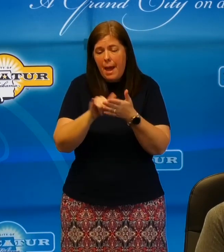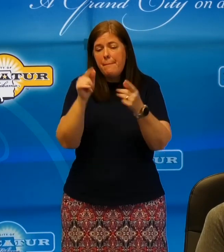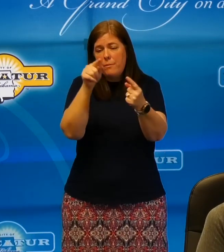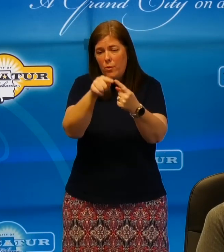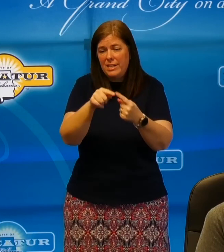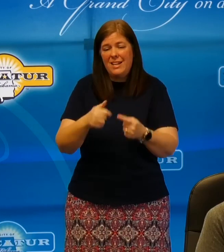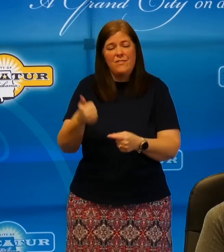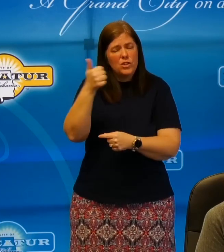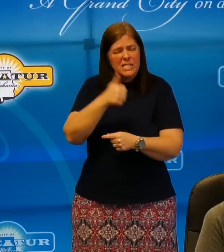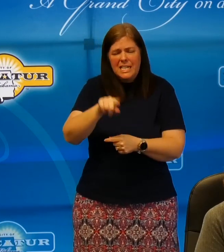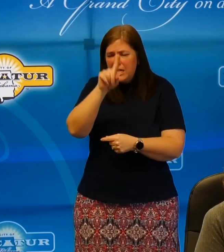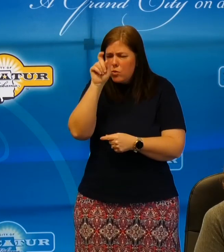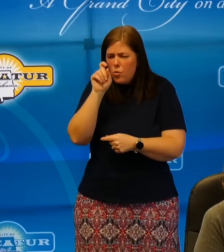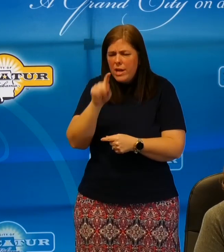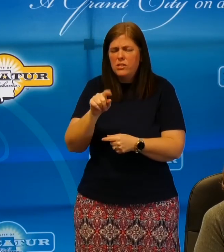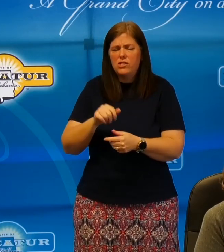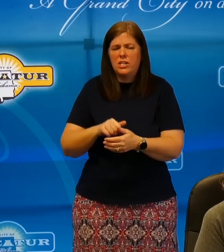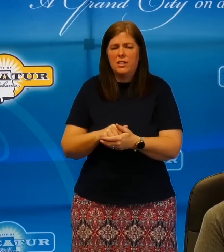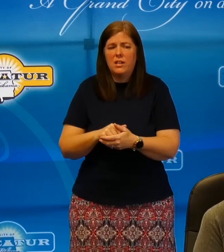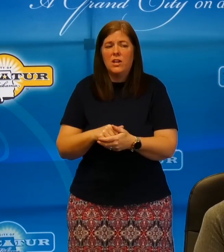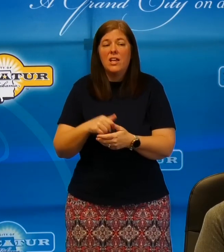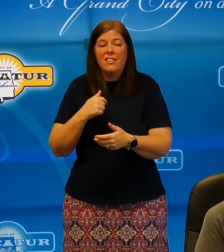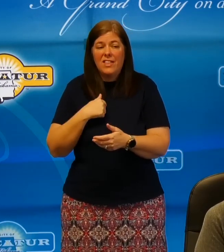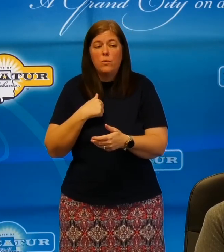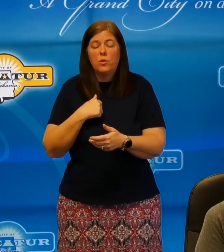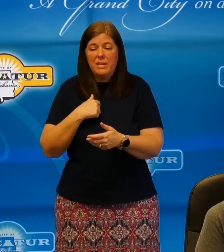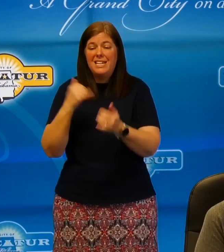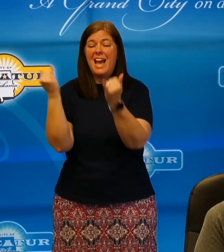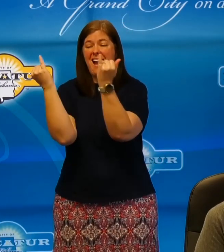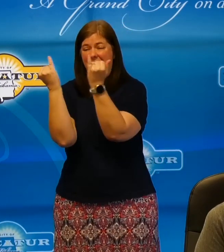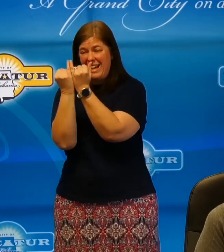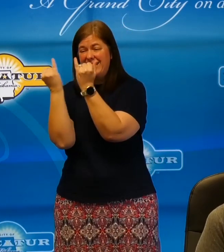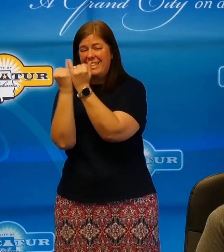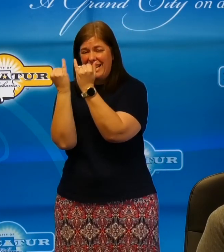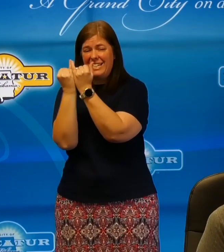any question whatsoever, they will be quarantined.